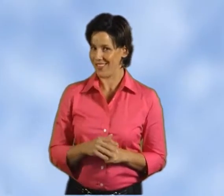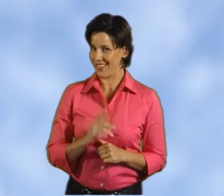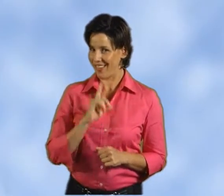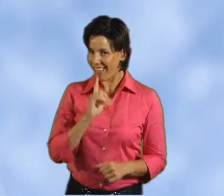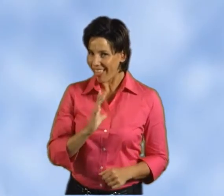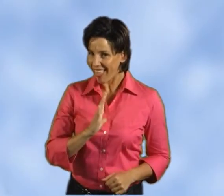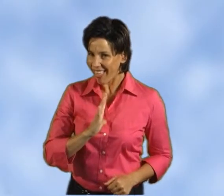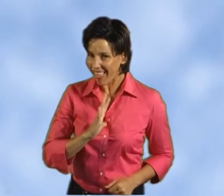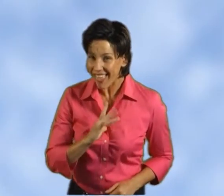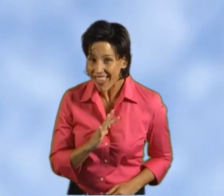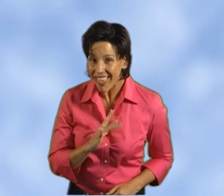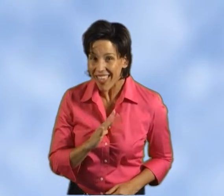Fortunately for us,